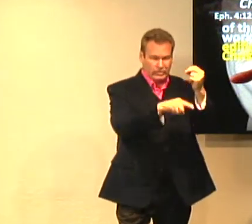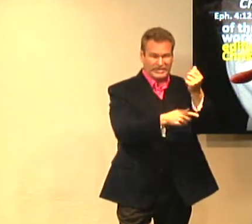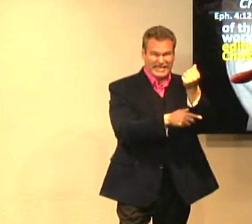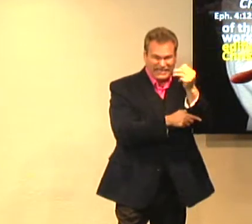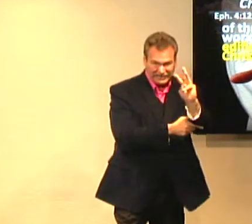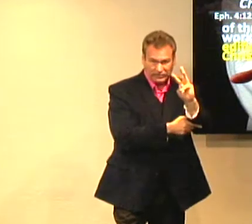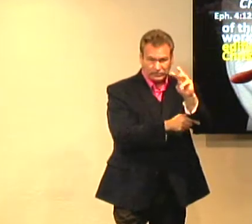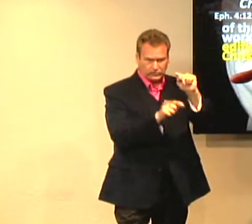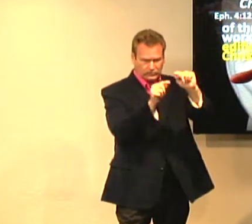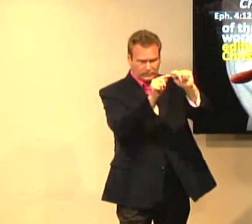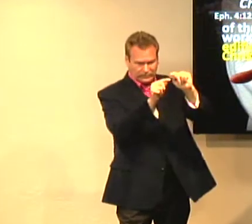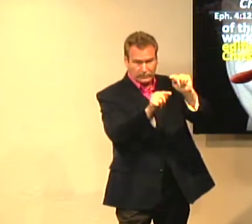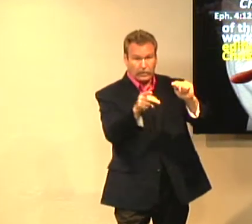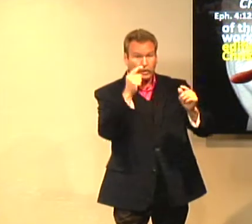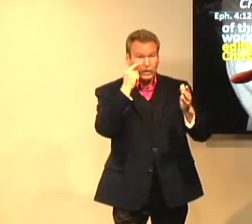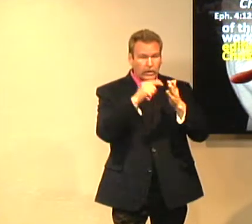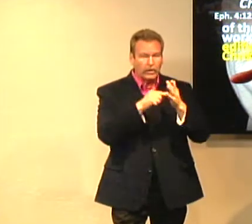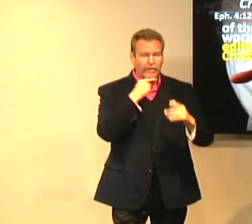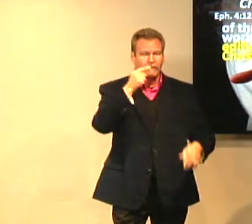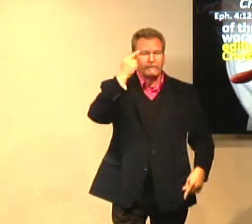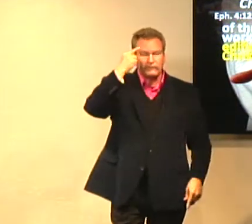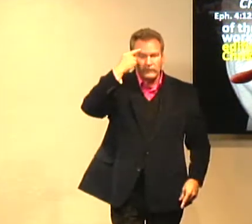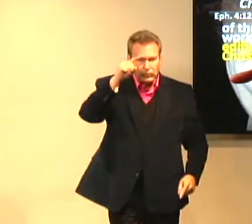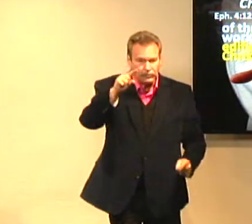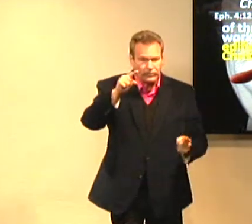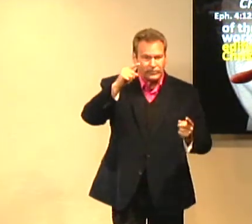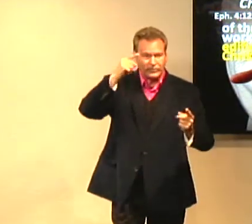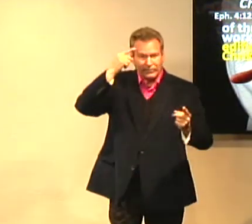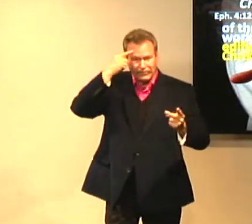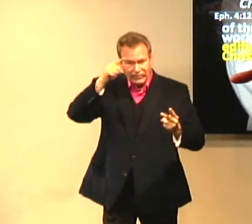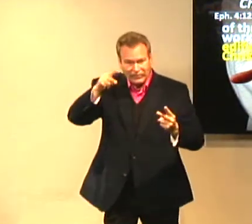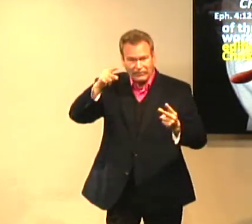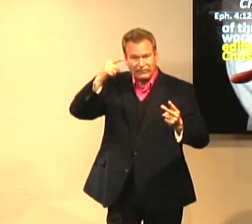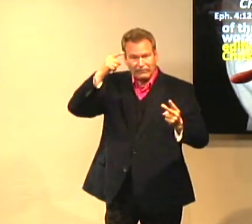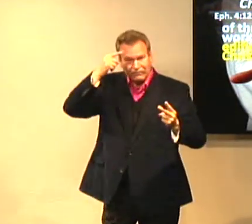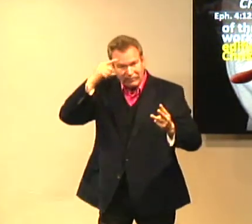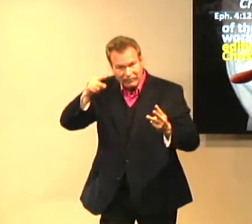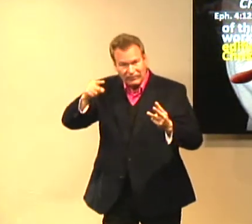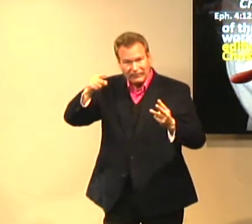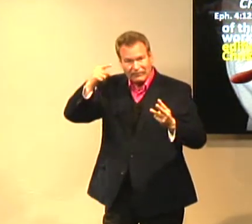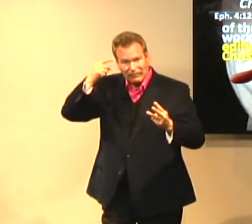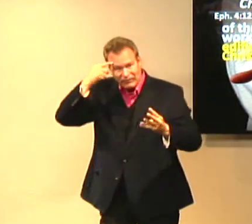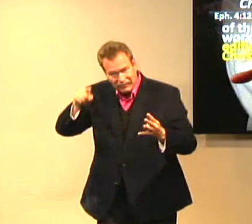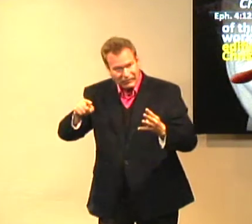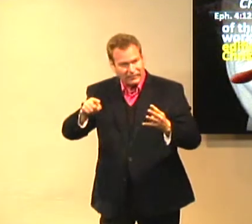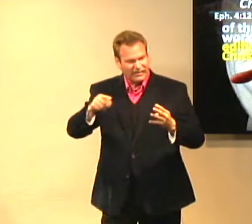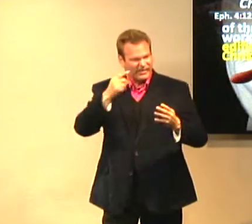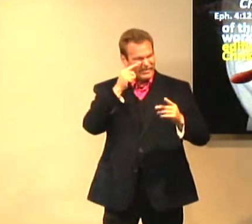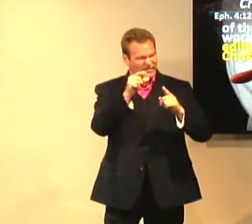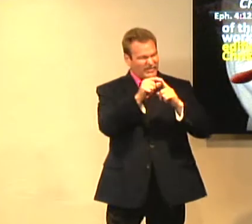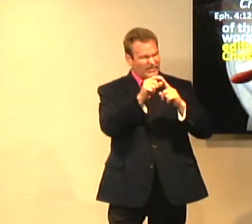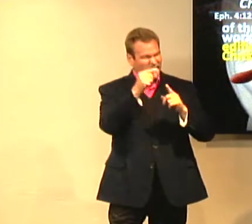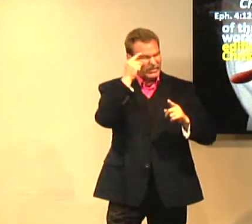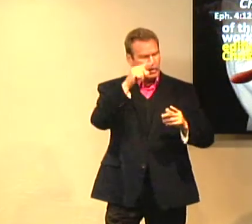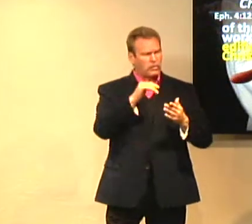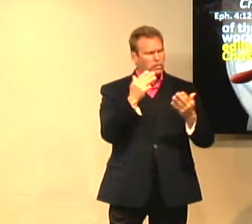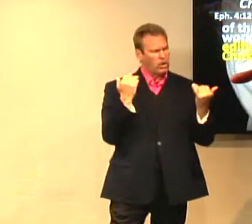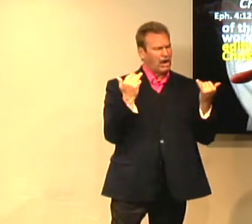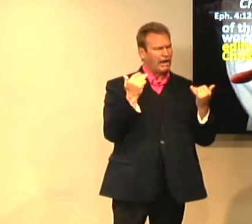12, and then we go down further through 16, we see what these gifts are for.